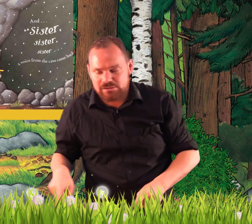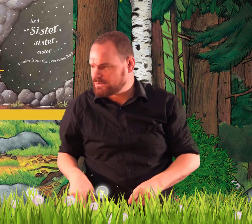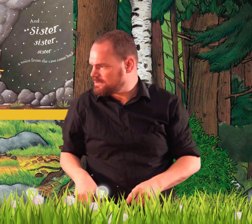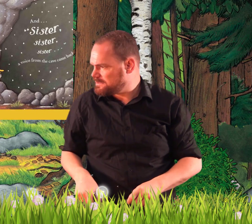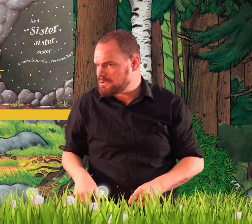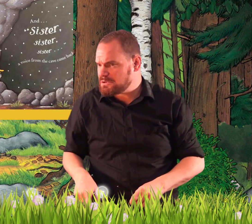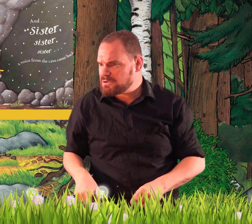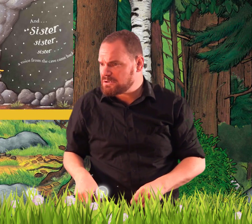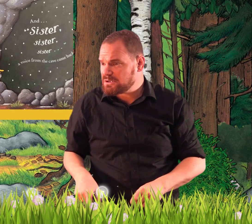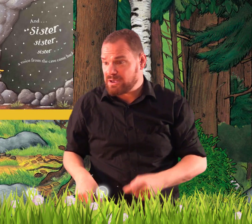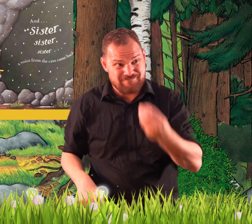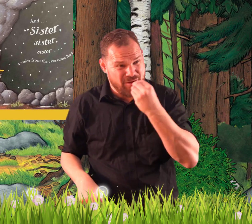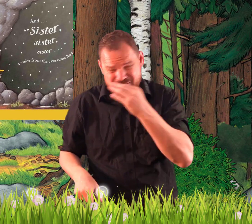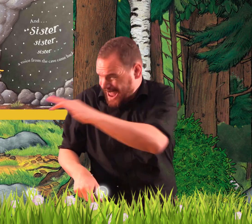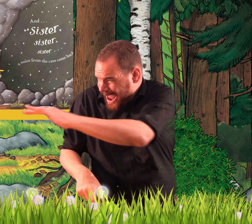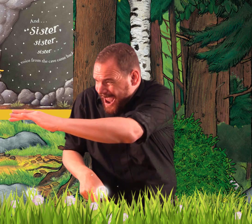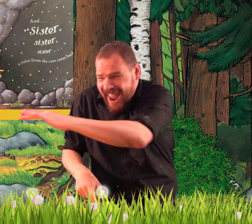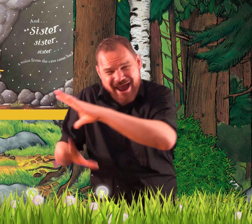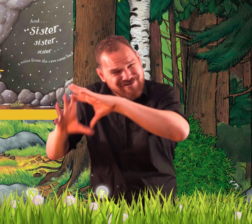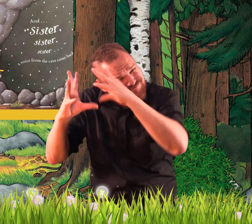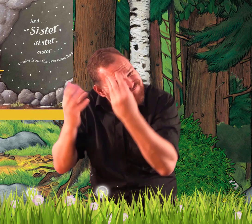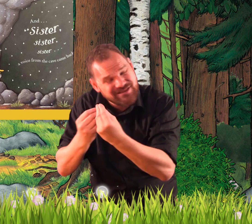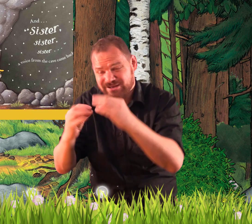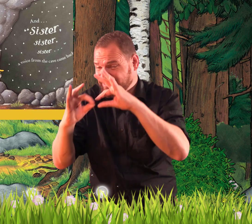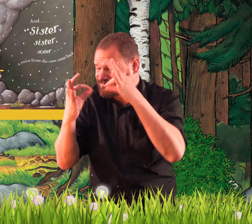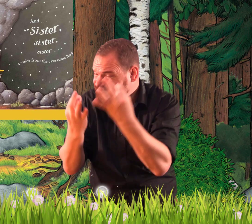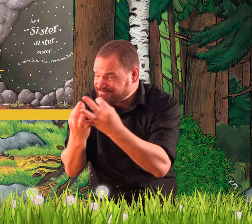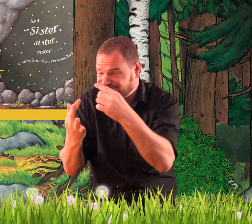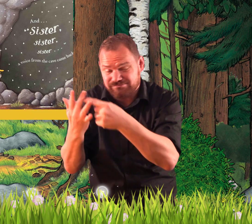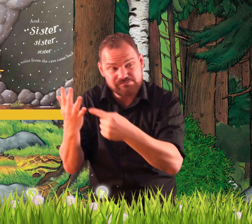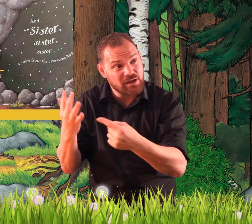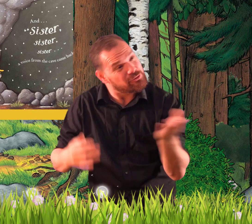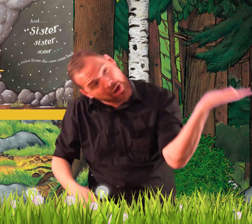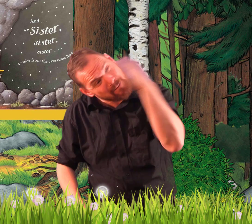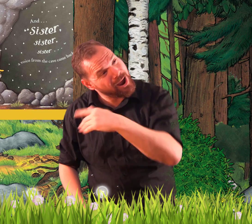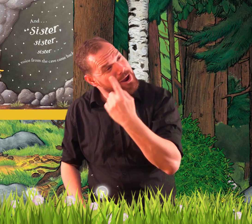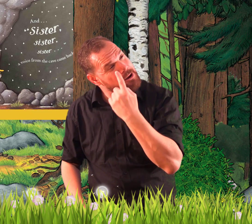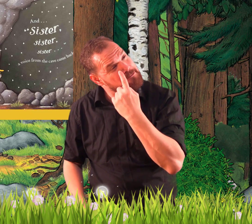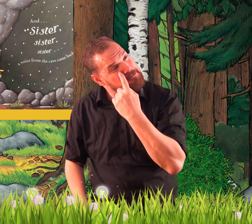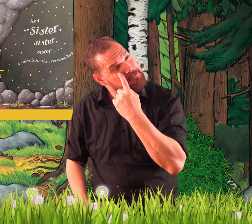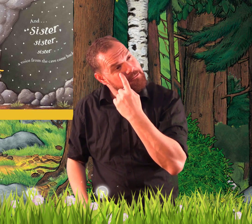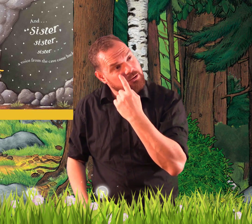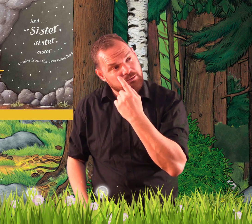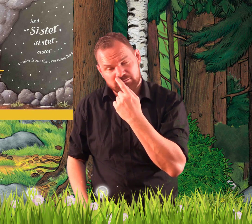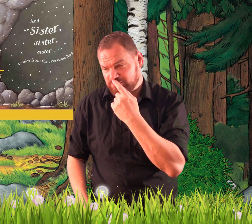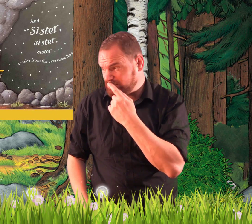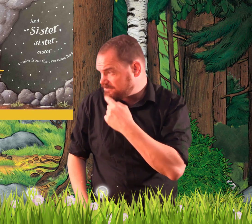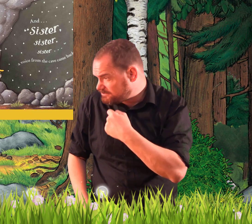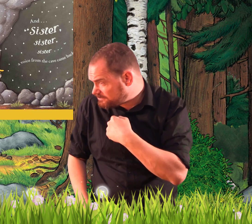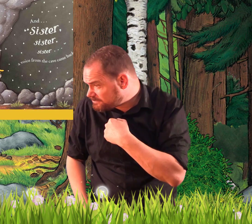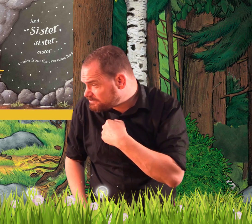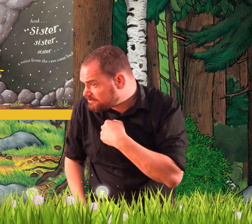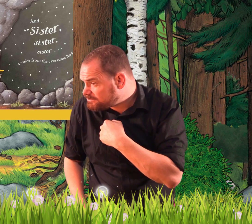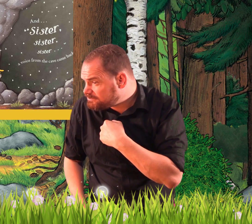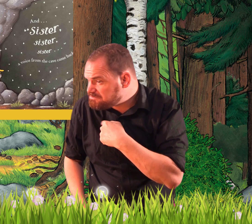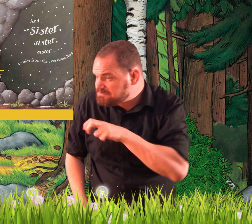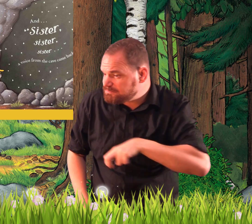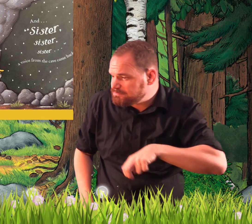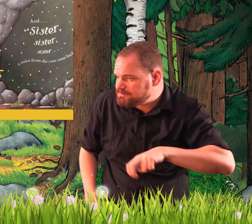in there. She has everything you could think of to eat. Come and see. The highway rat held up